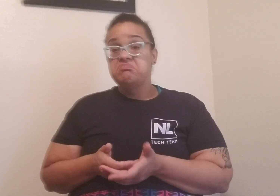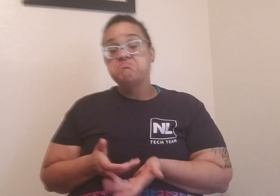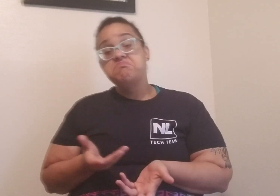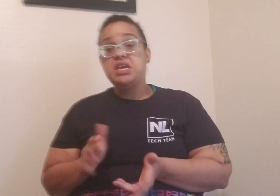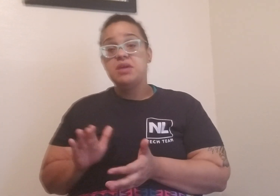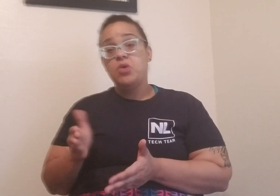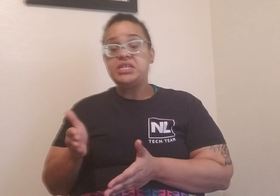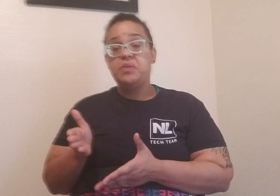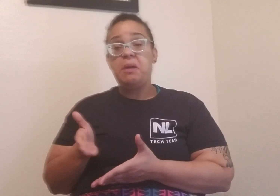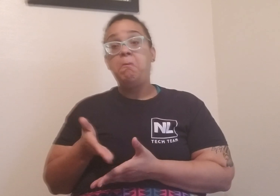medium ways away,